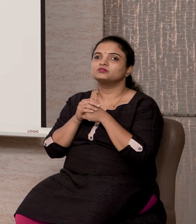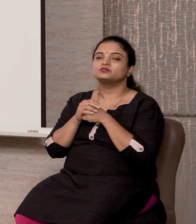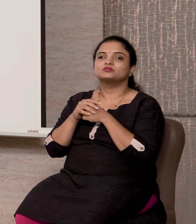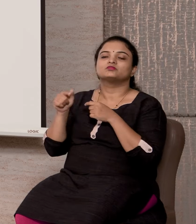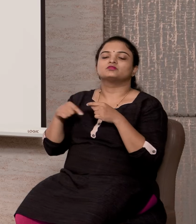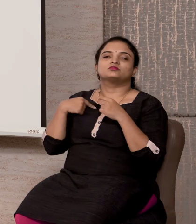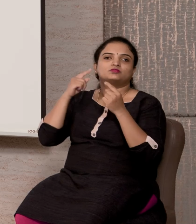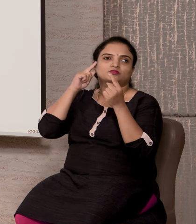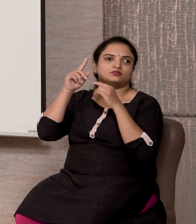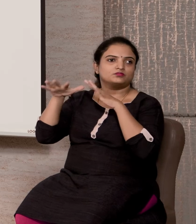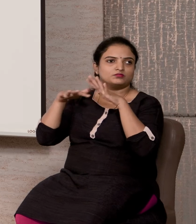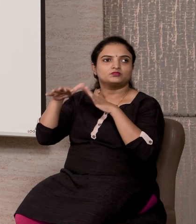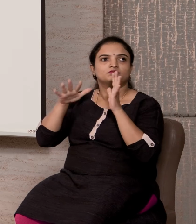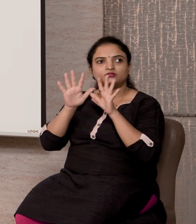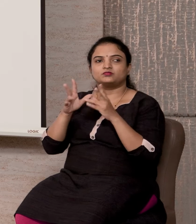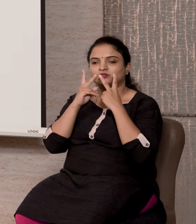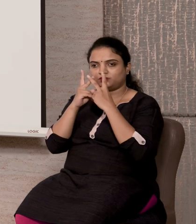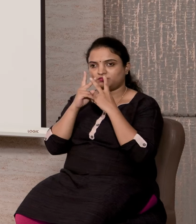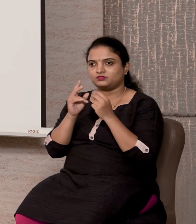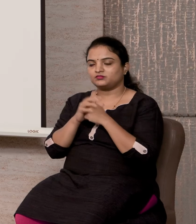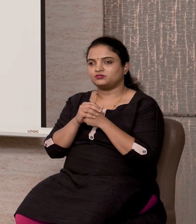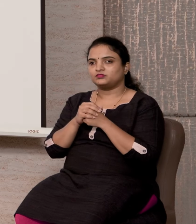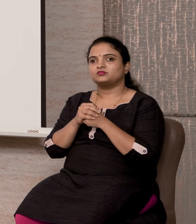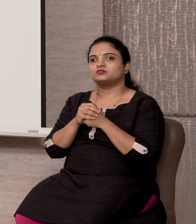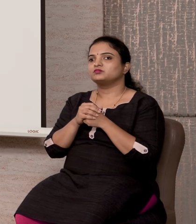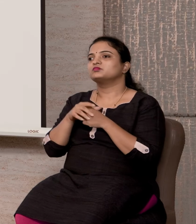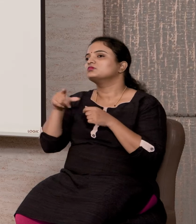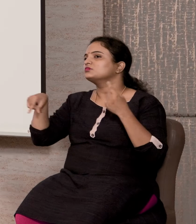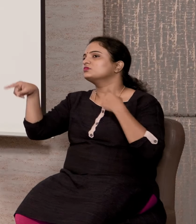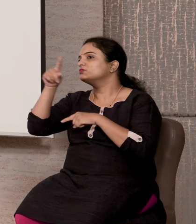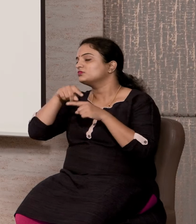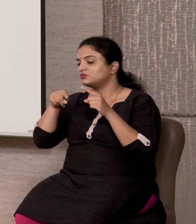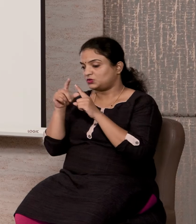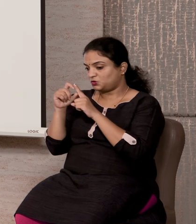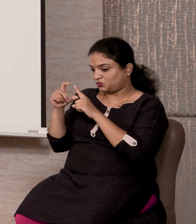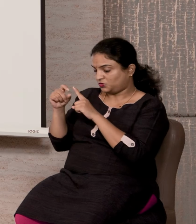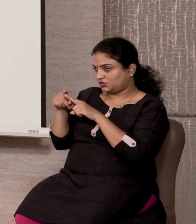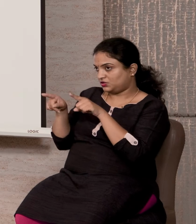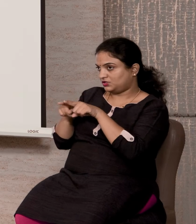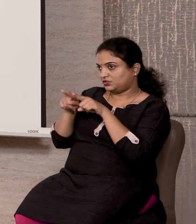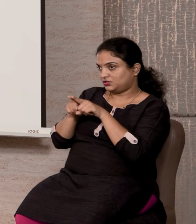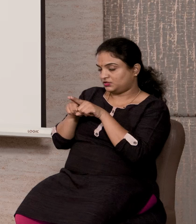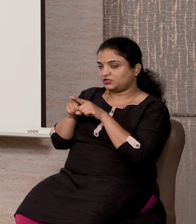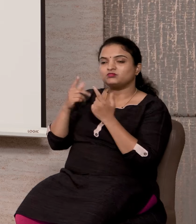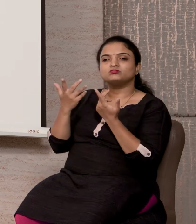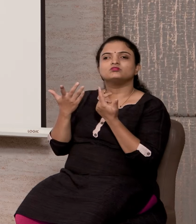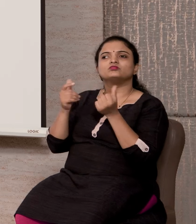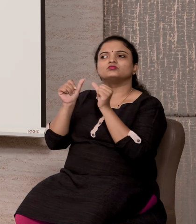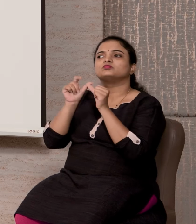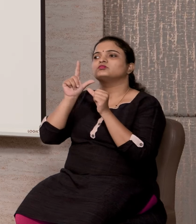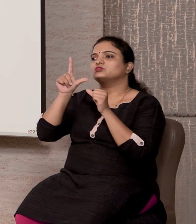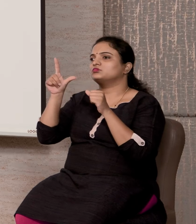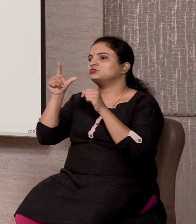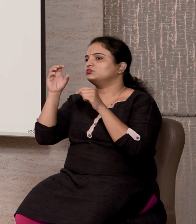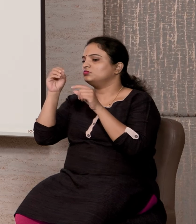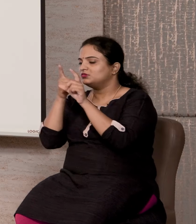eventual plan that, facilitate these type of things and make, a lot of allies who can propagate this